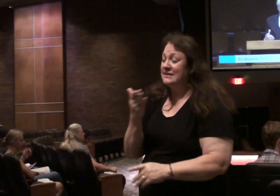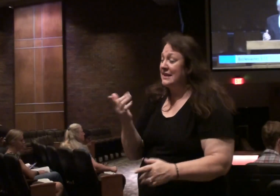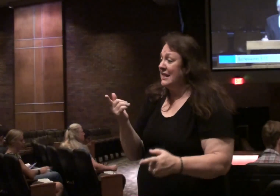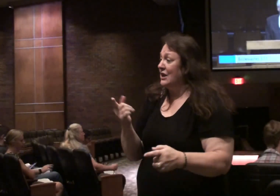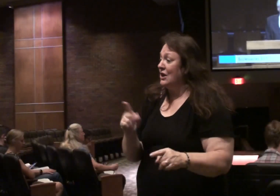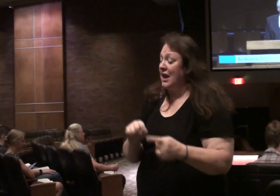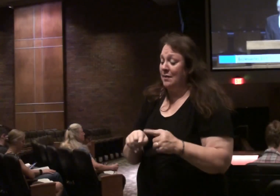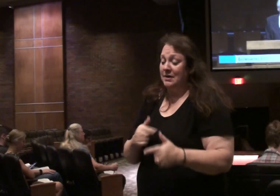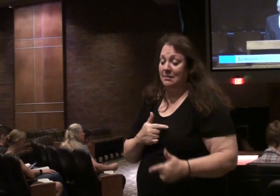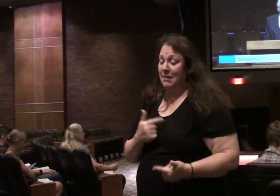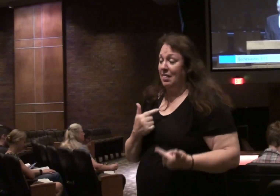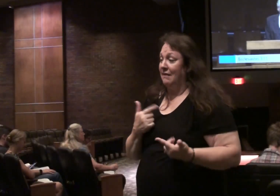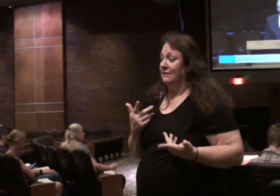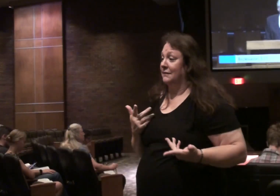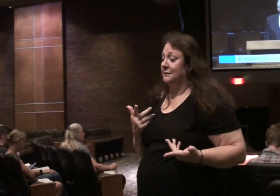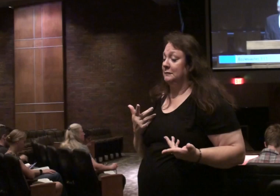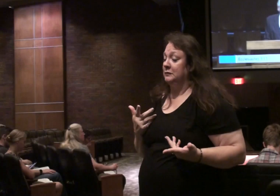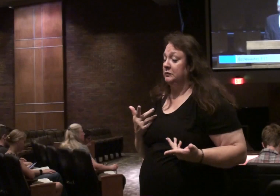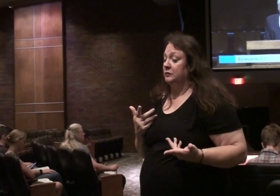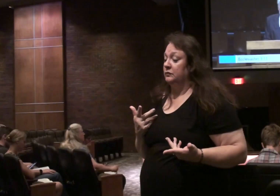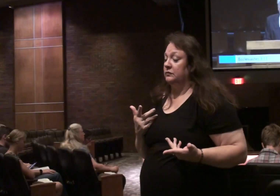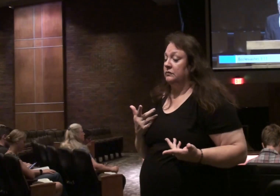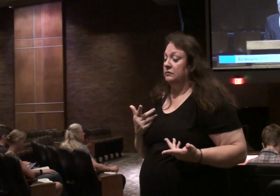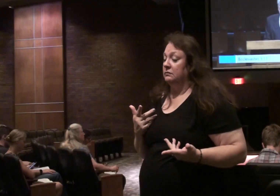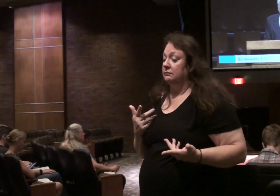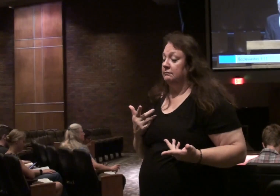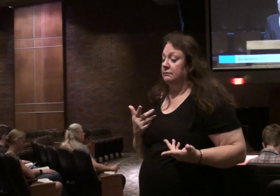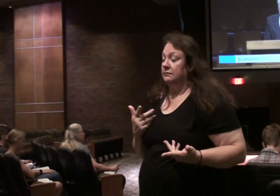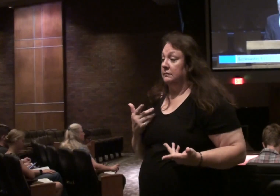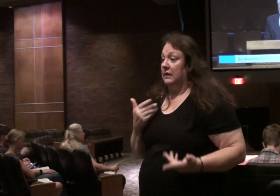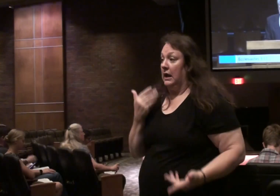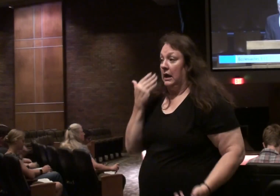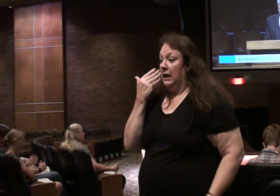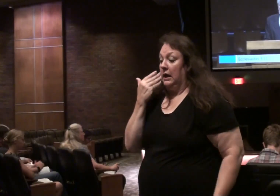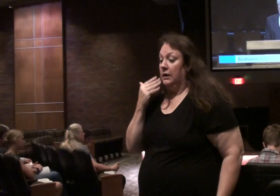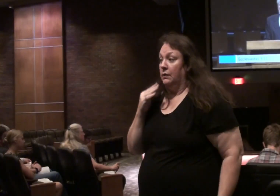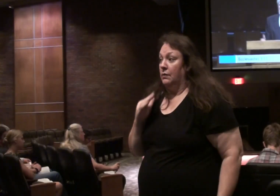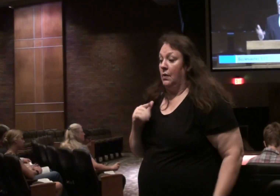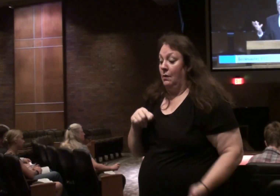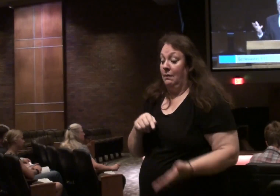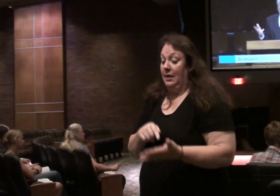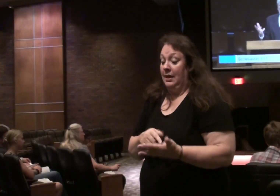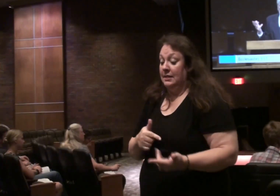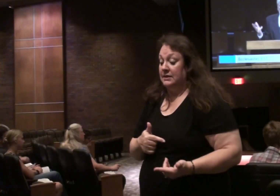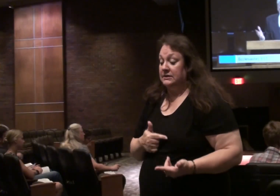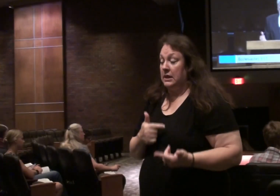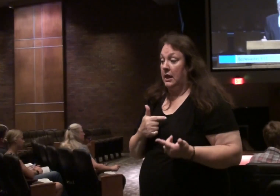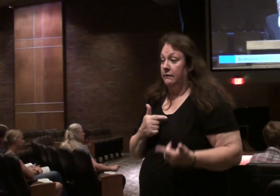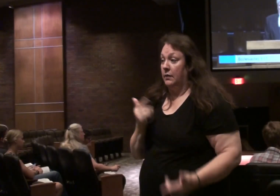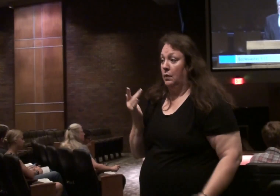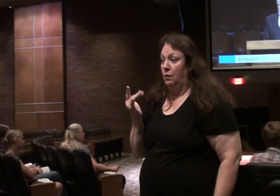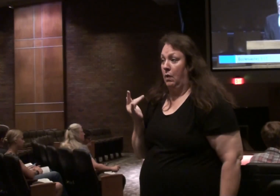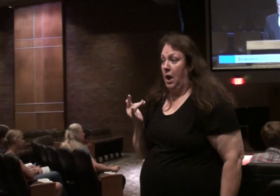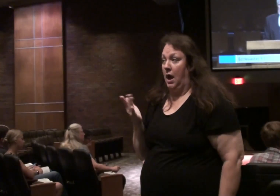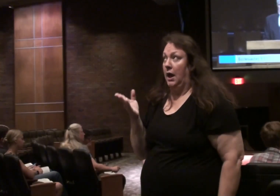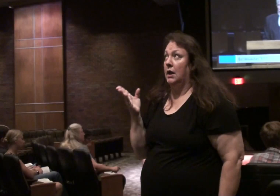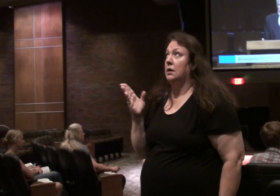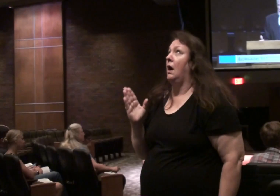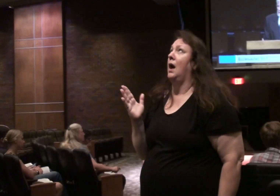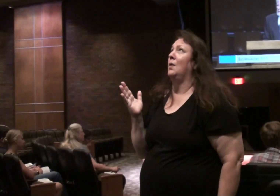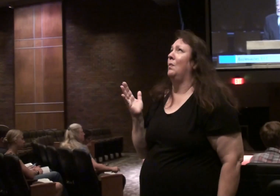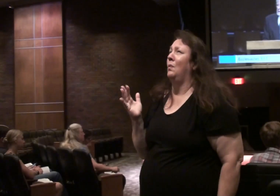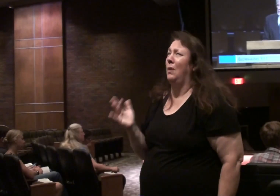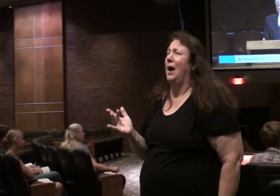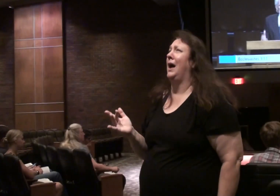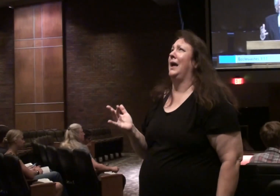happen in my life, I may not know in this life. Why, God?